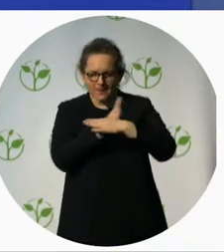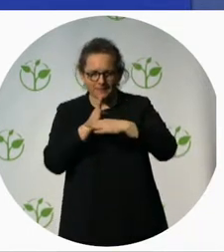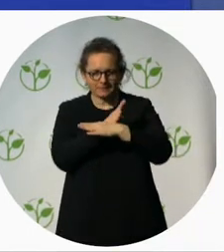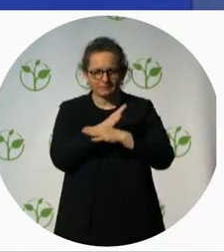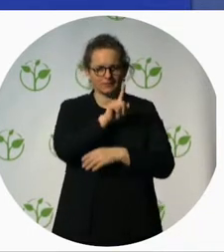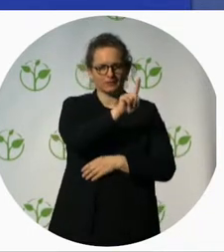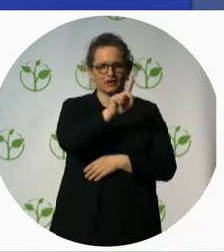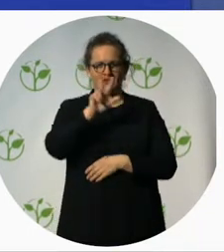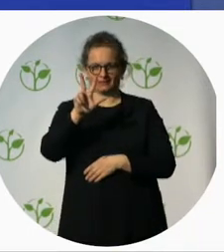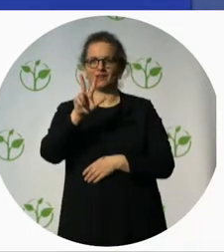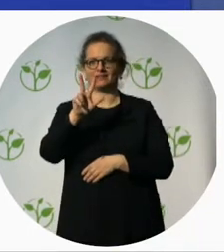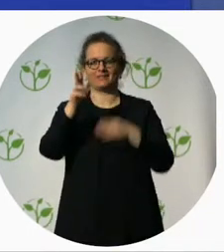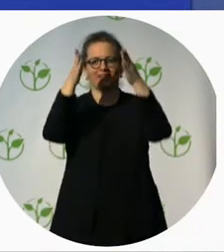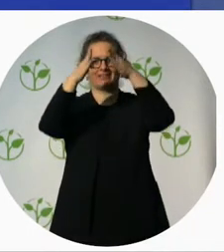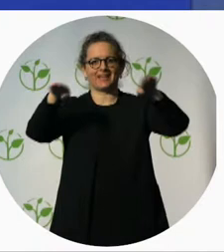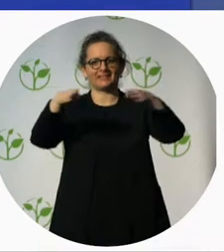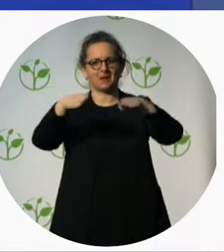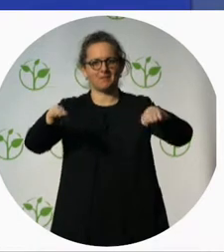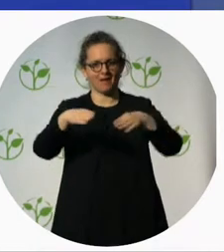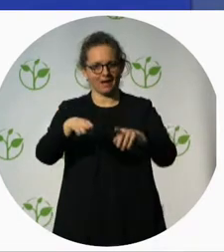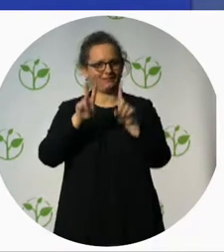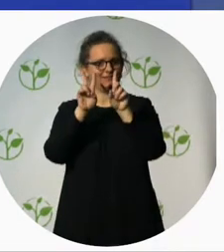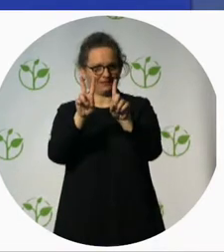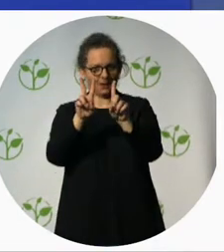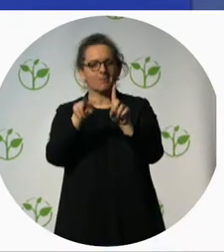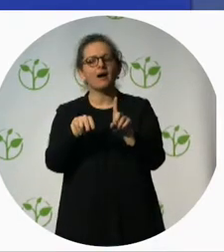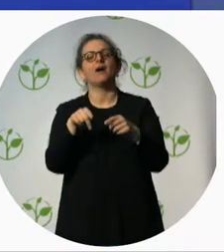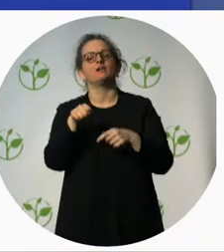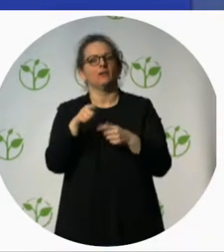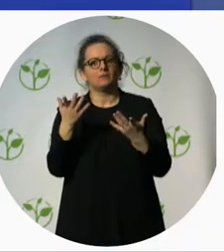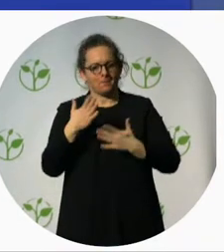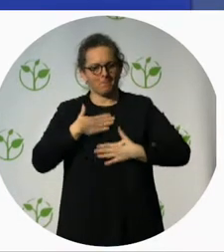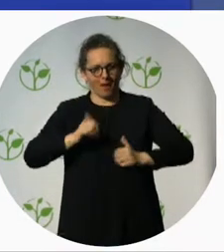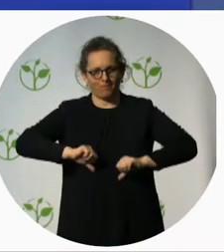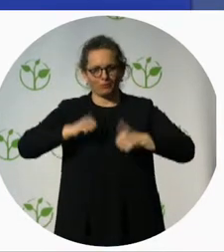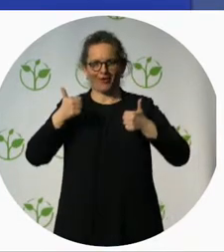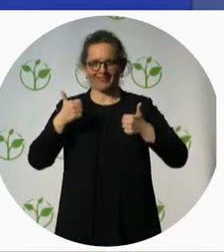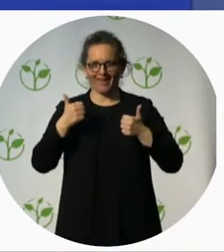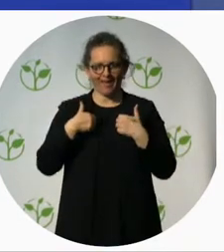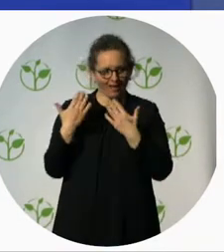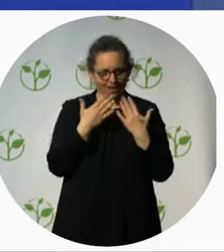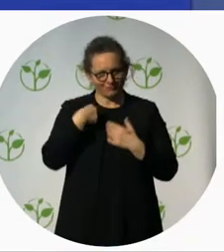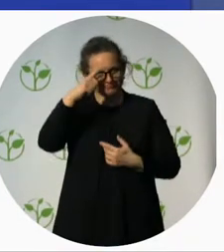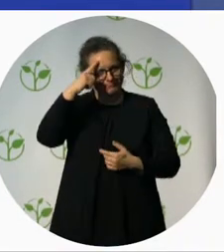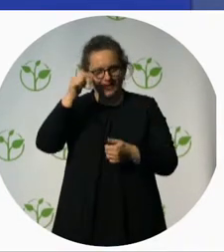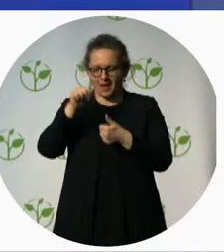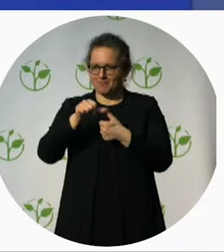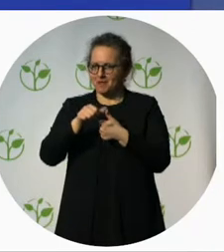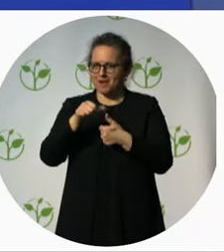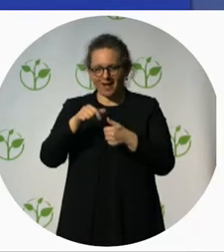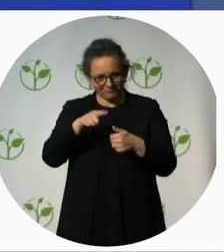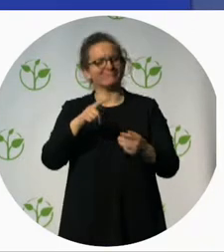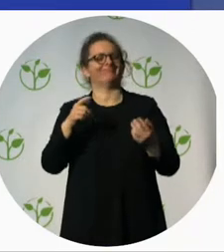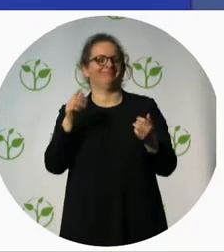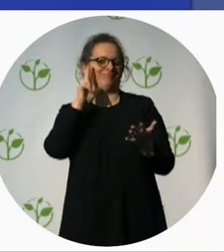It was the best gift I've had. We have to look at this issue from a perspective of civil society and